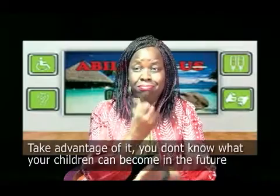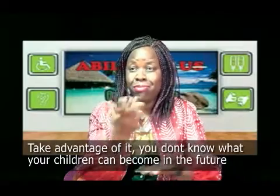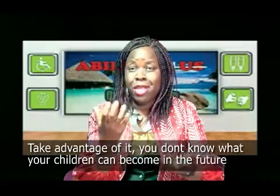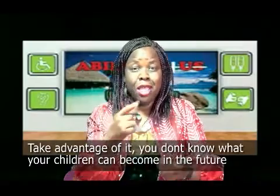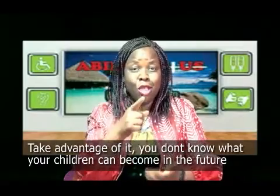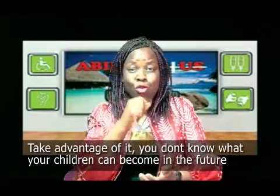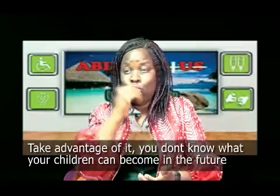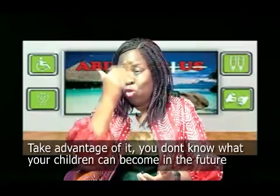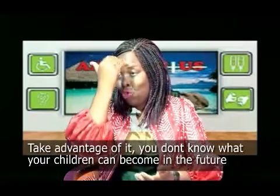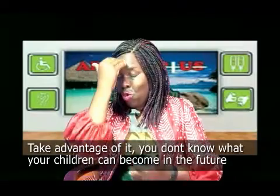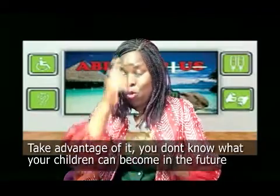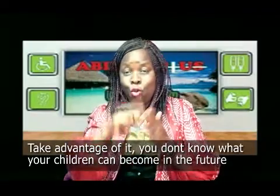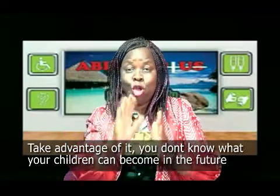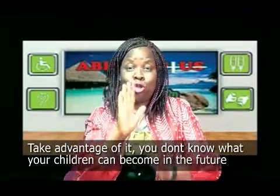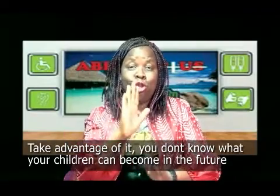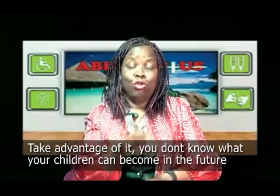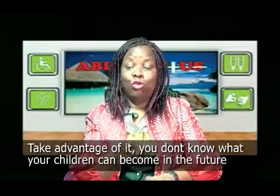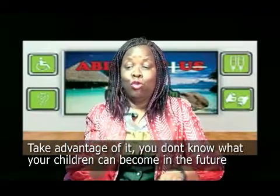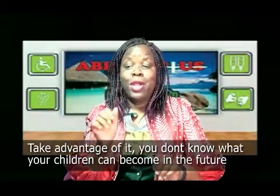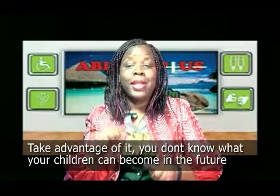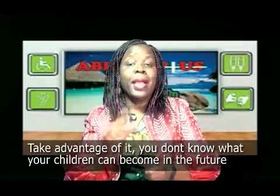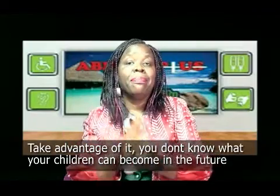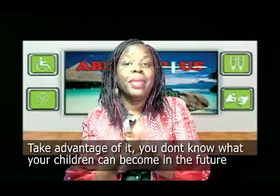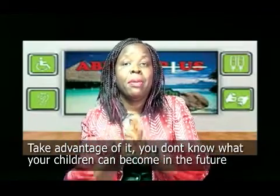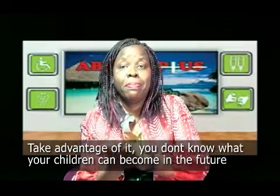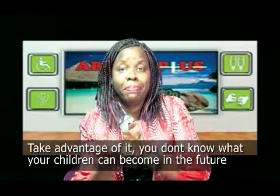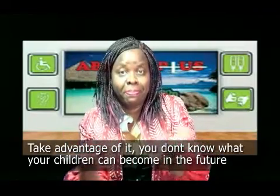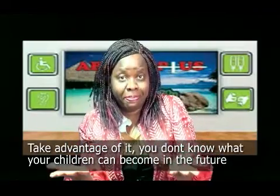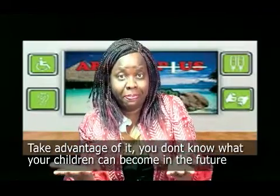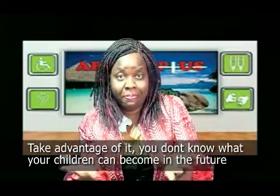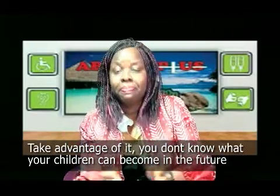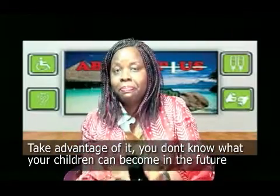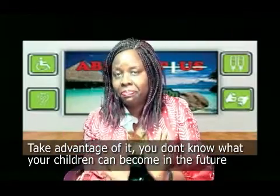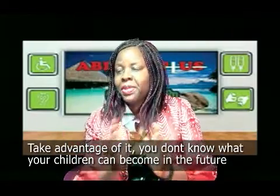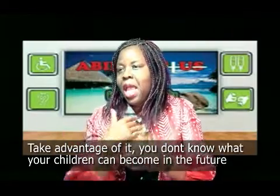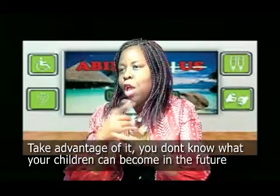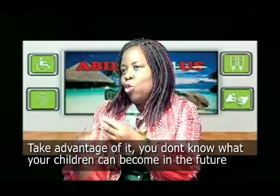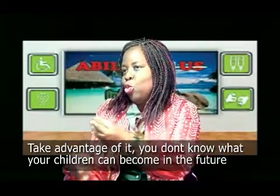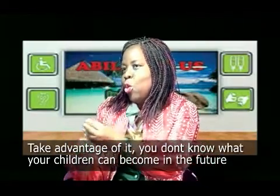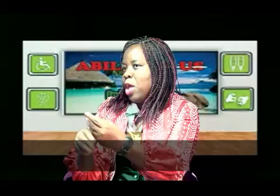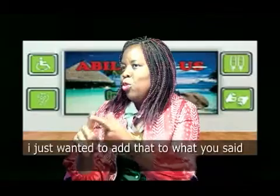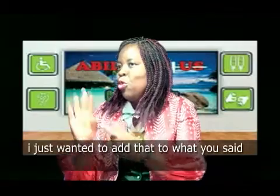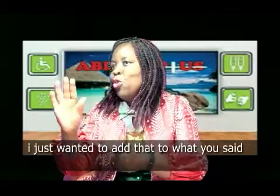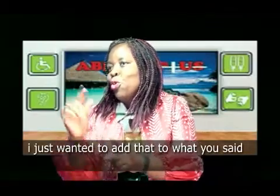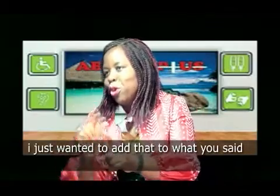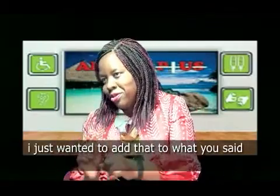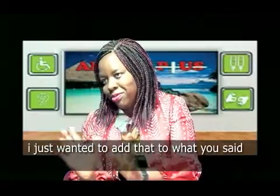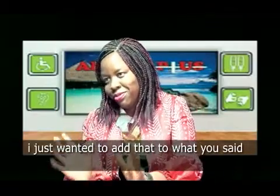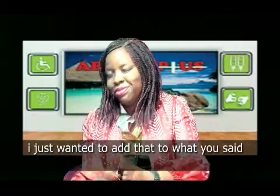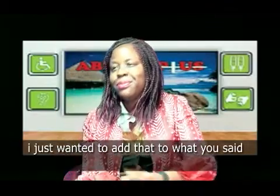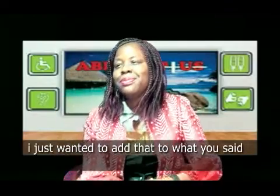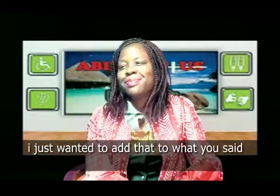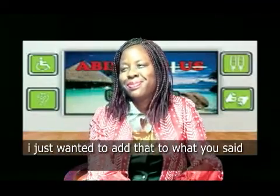Take advantage of it. You don't know what your children can become in the future. I just wanted to add that to what you